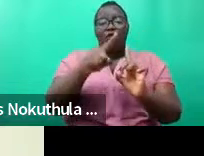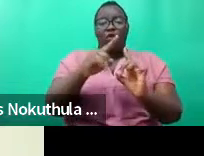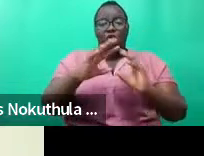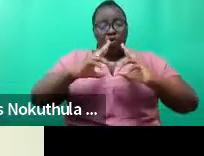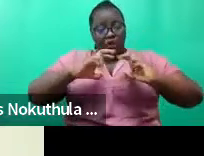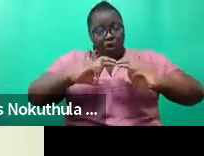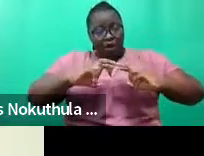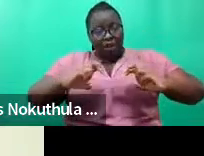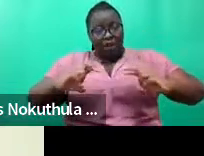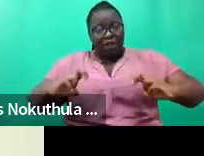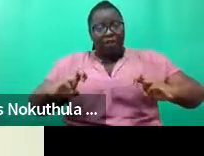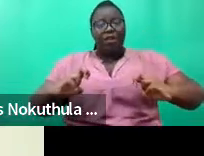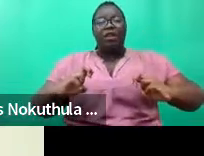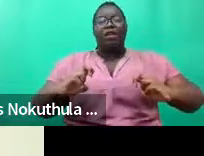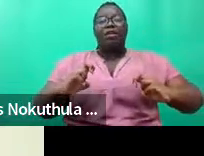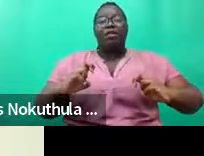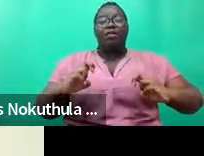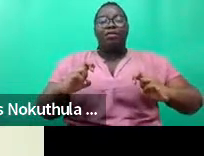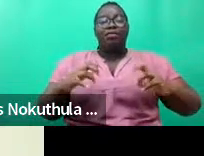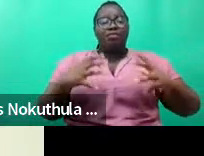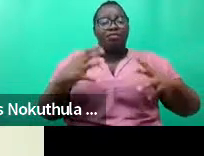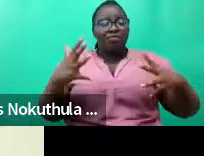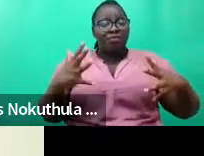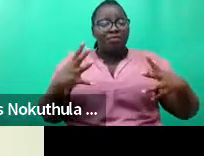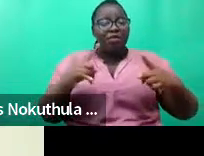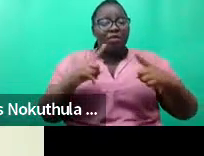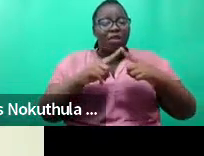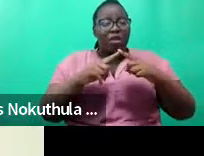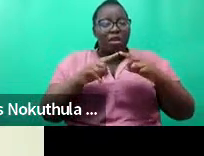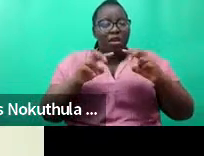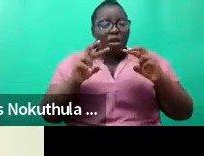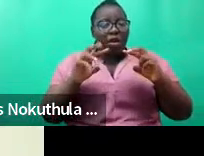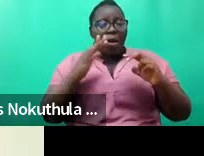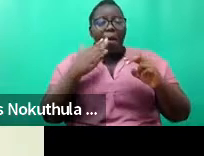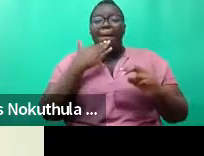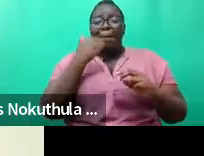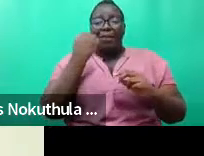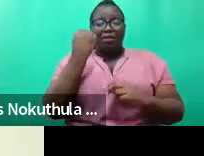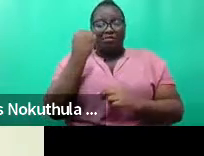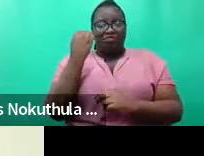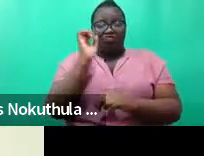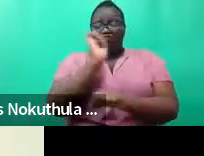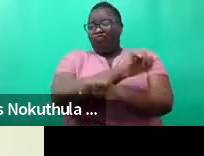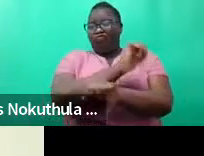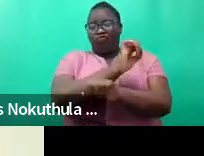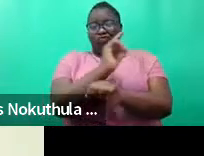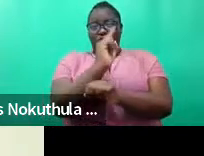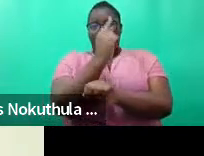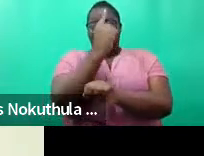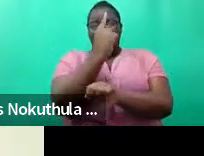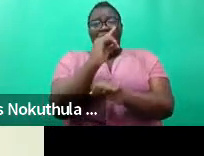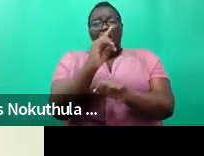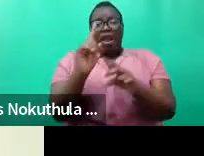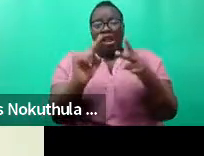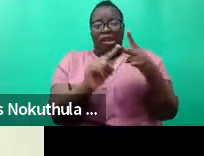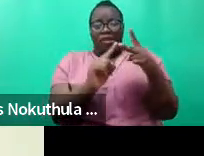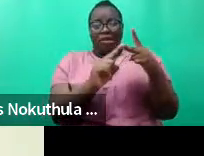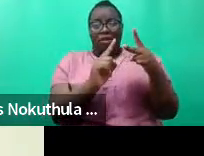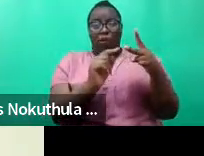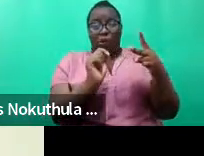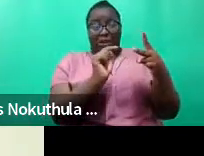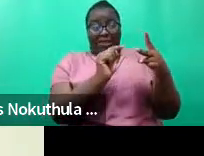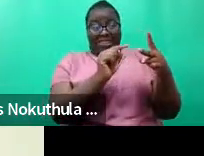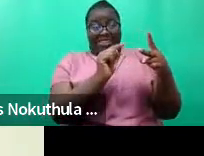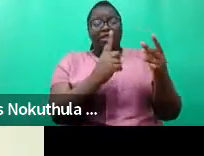isolated one objective for the study, which is, please ignore the first one. the first one. The second one, we want to